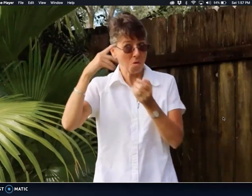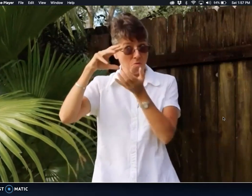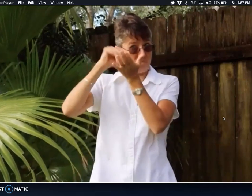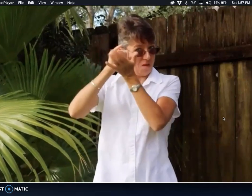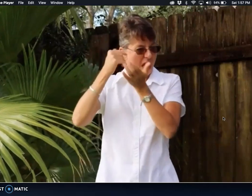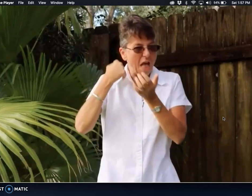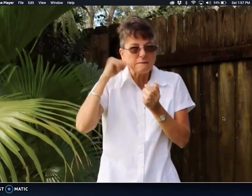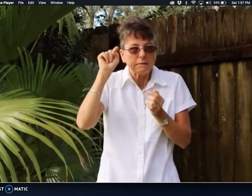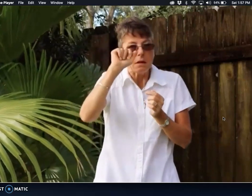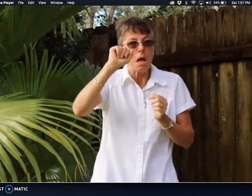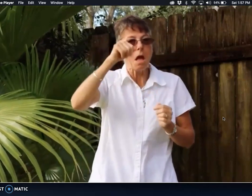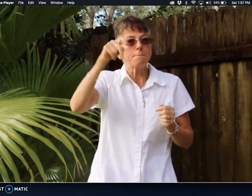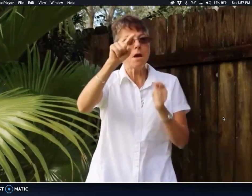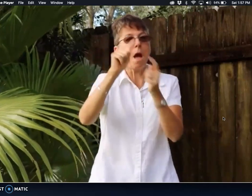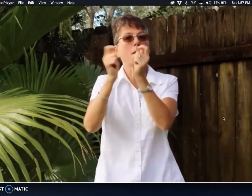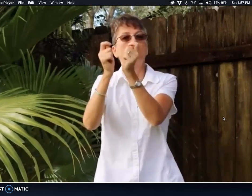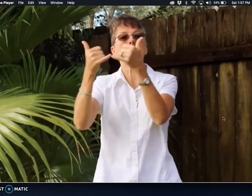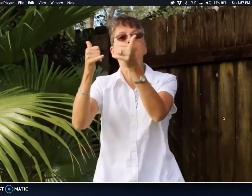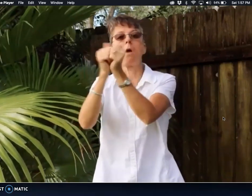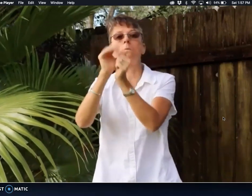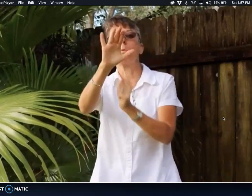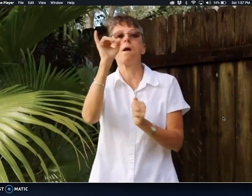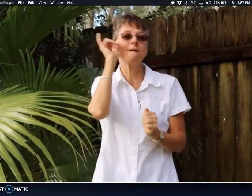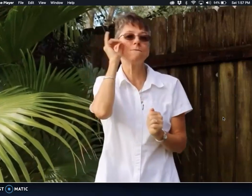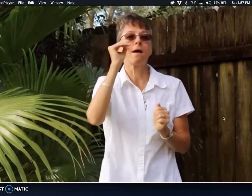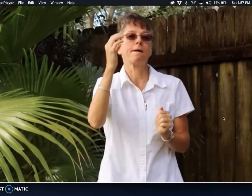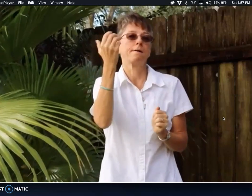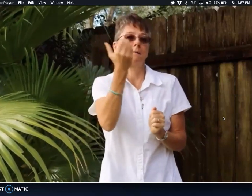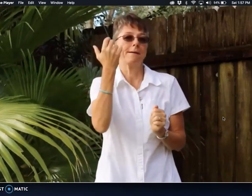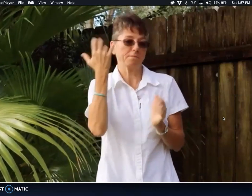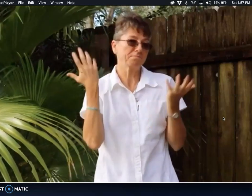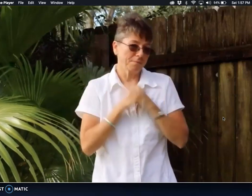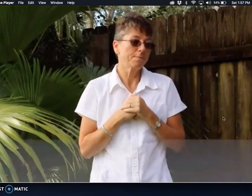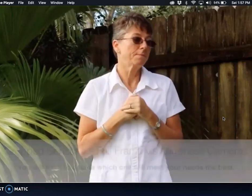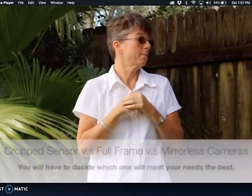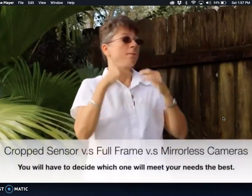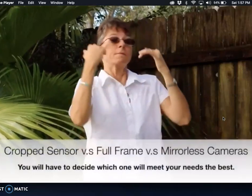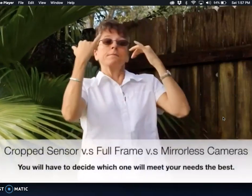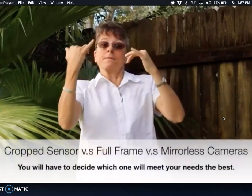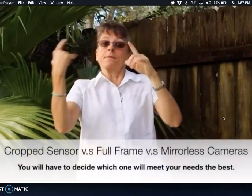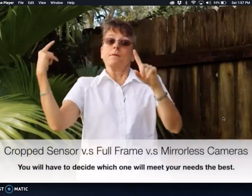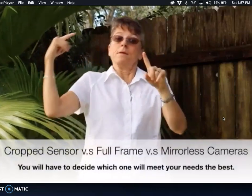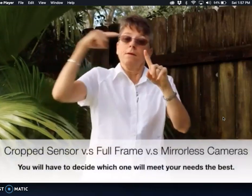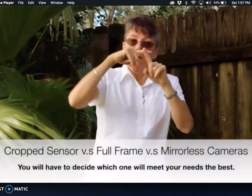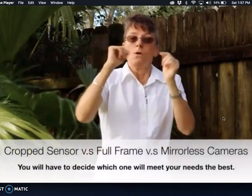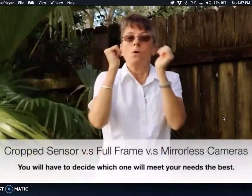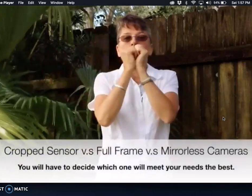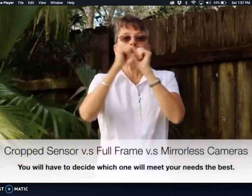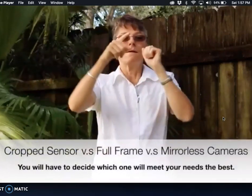And while phone technology cameras are cool, and you can do all of that, you can't play with that